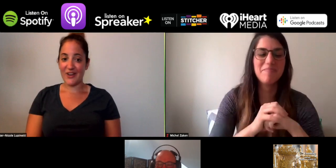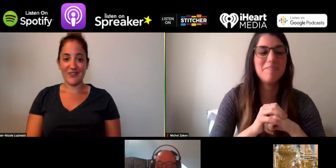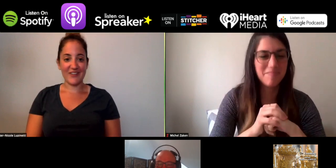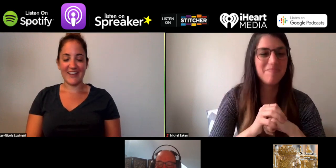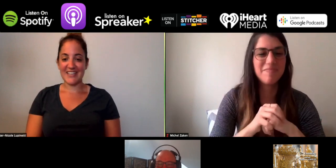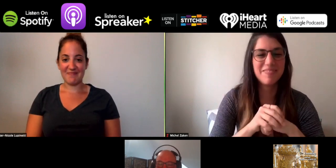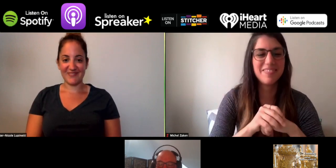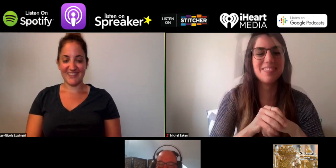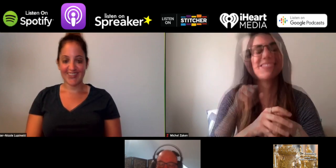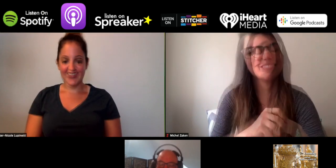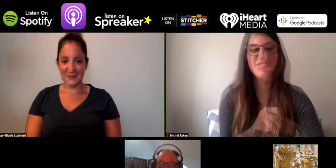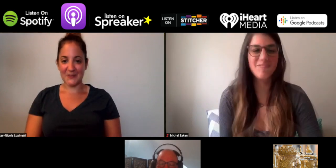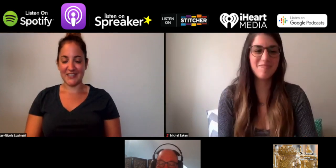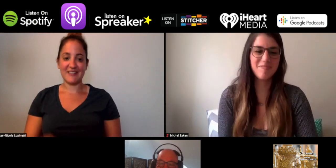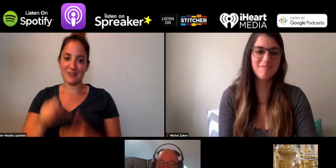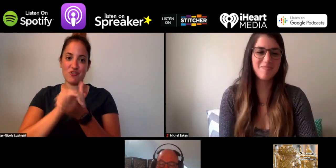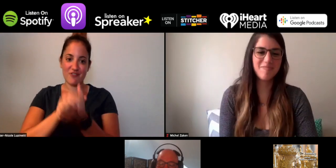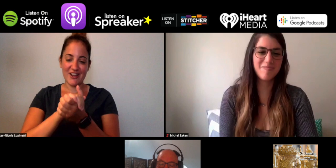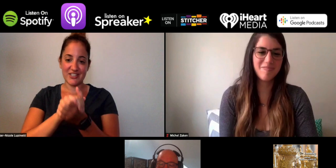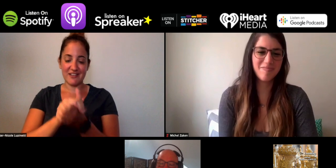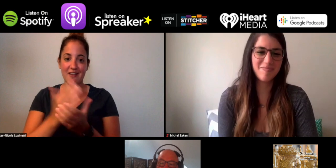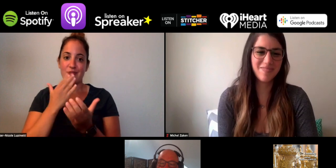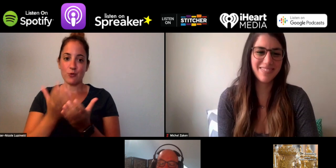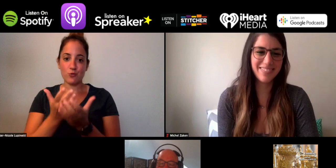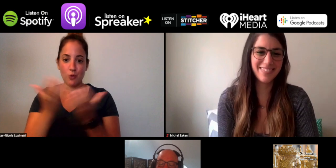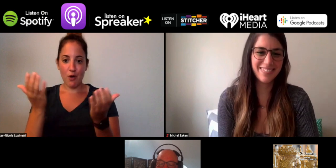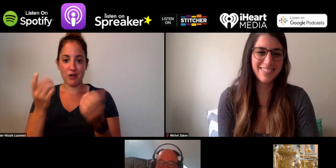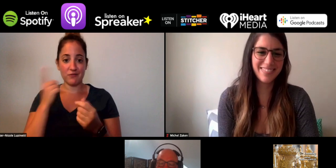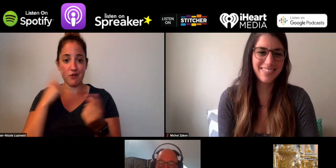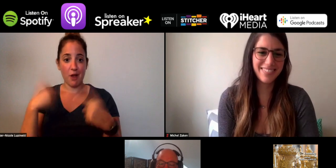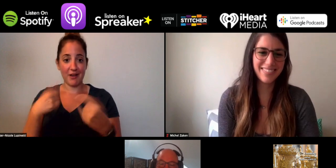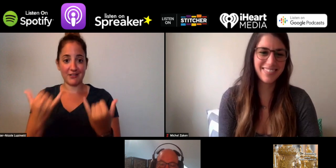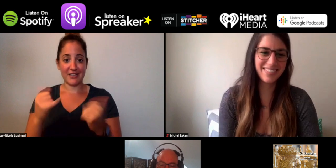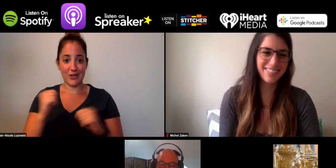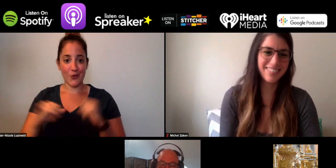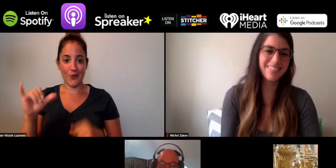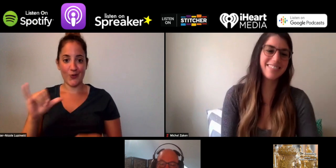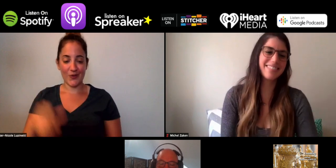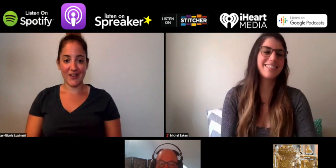There you go. Anytime. Thank you so much for coming on the show.